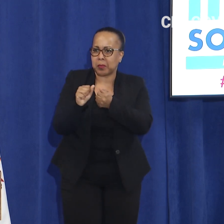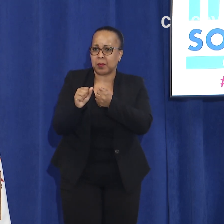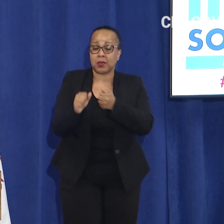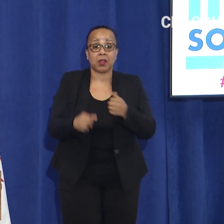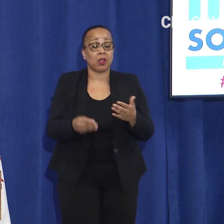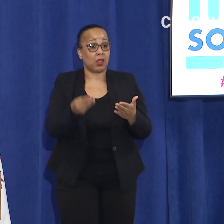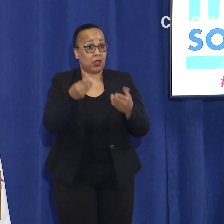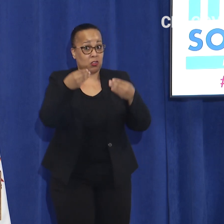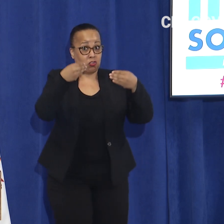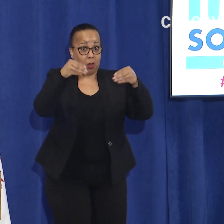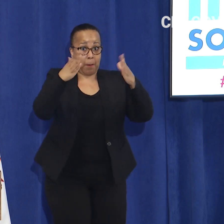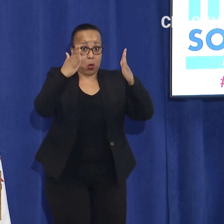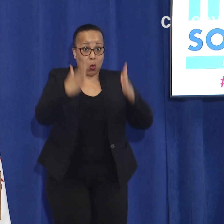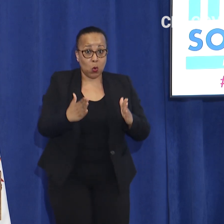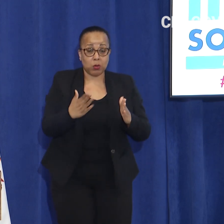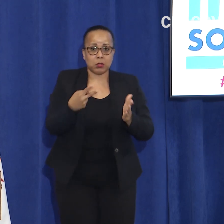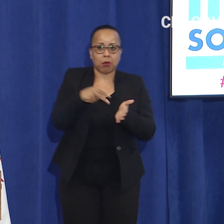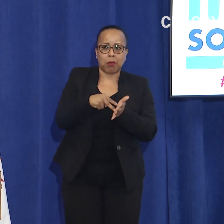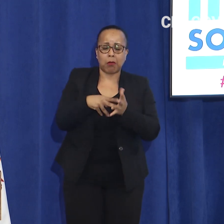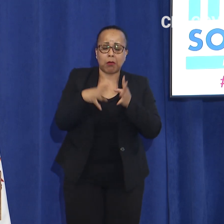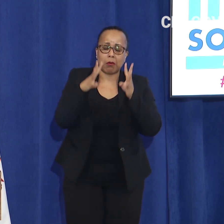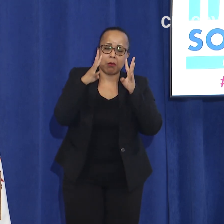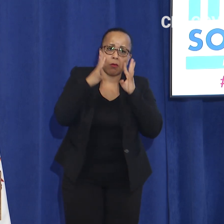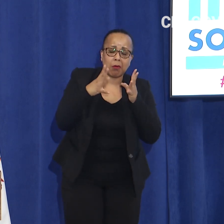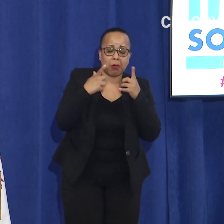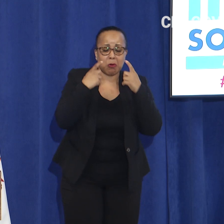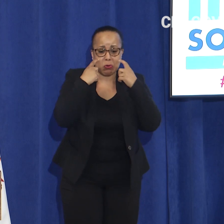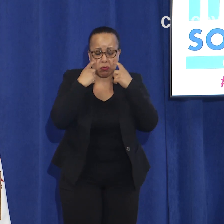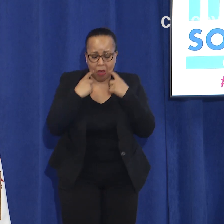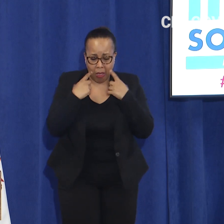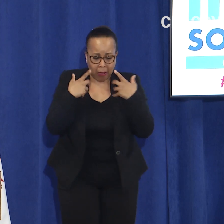shop owners literally crying tears